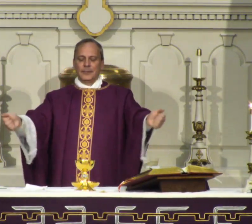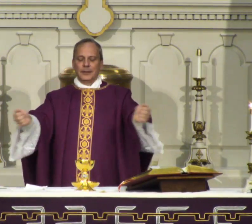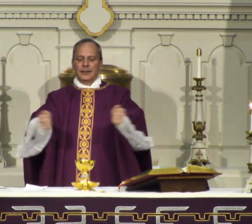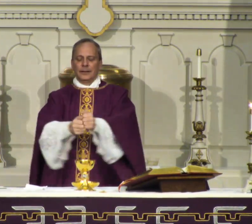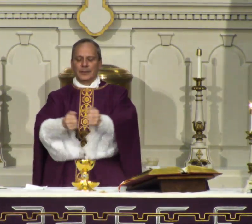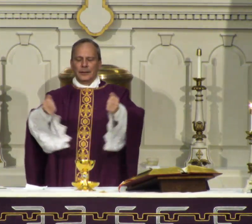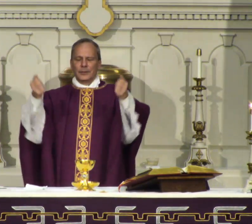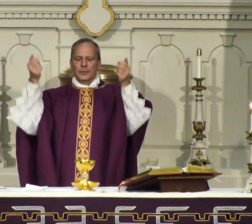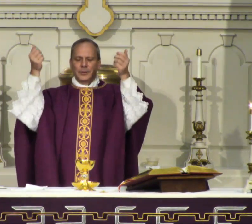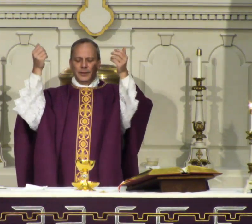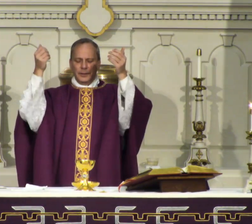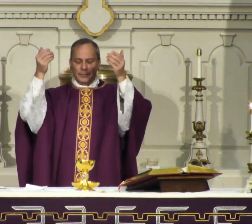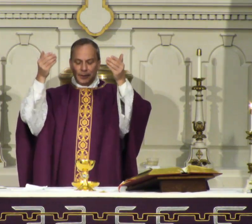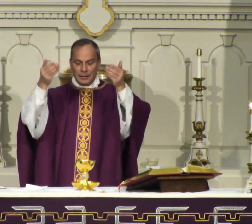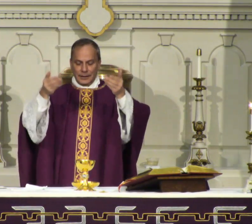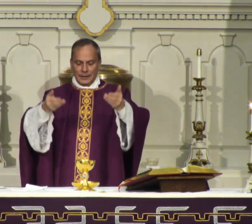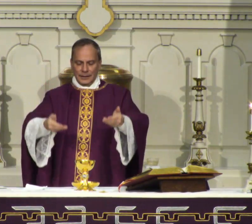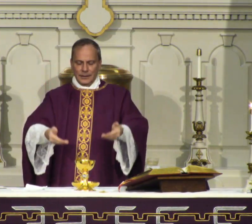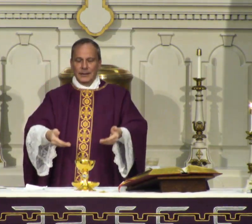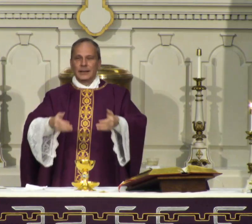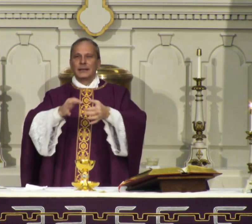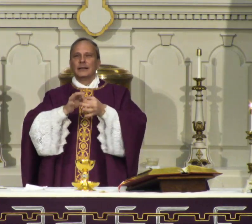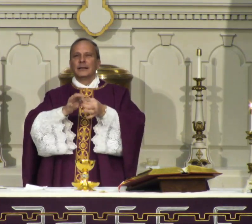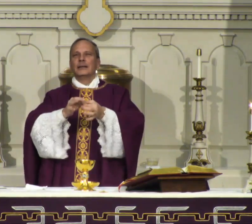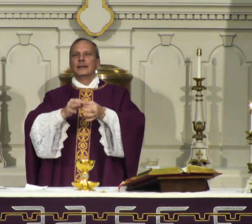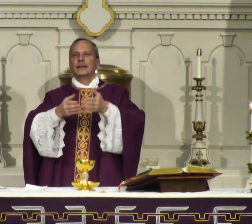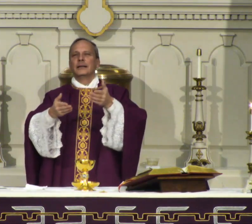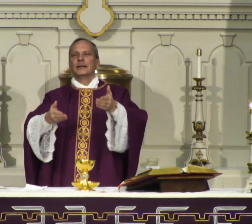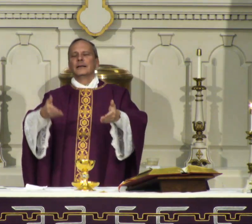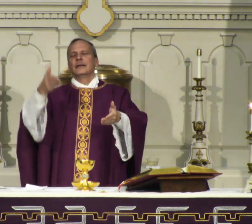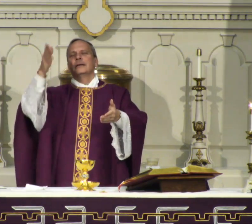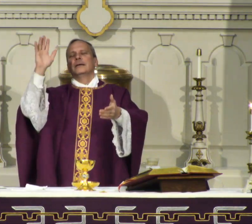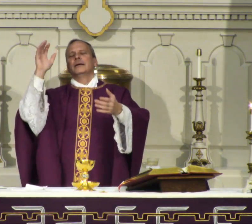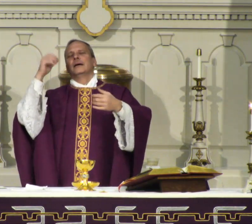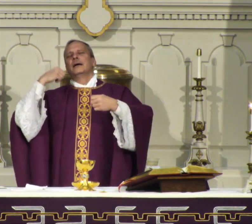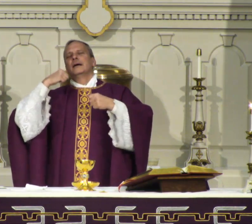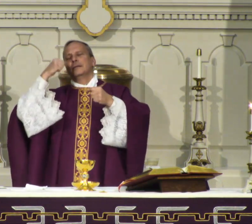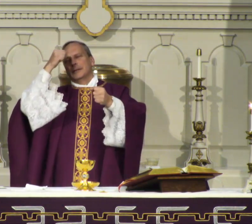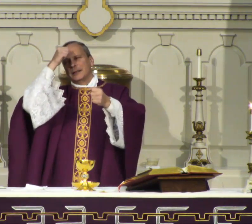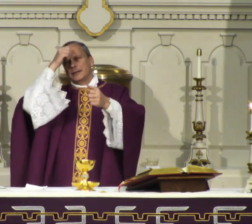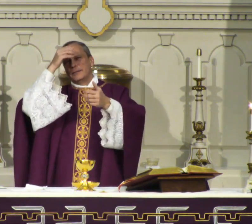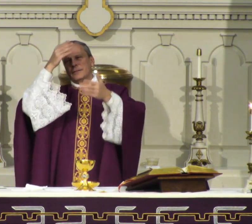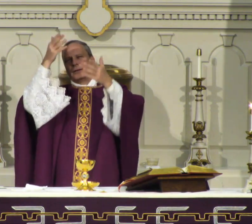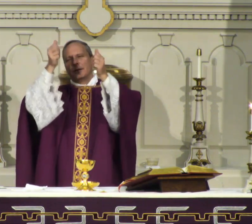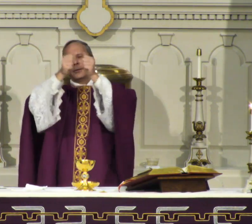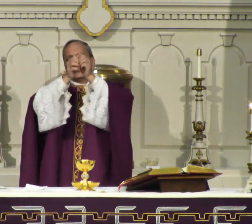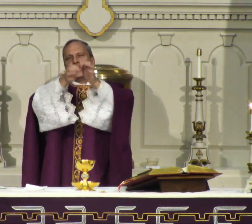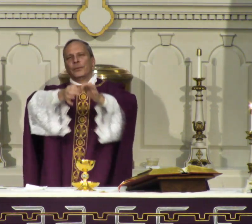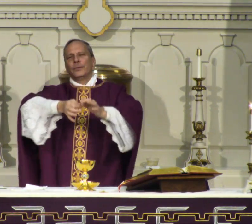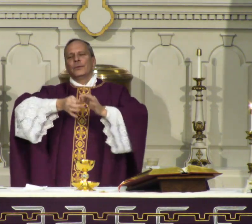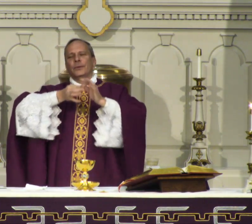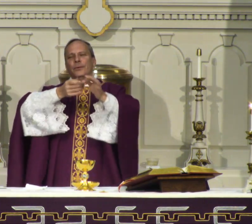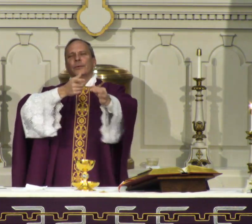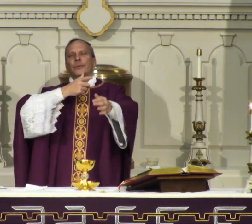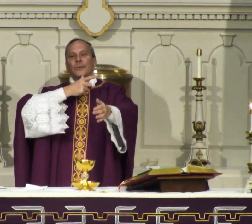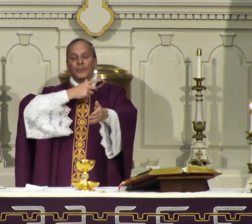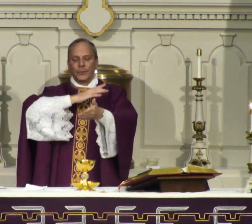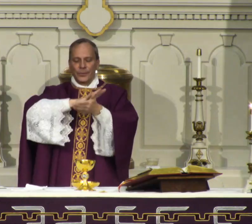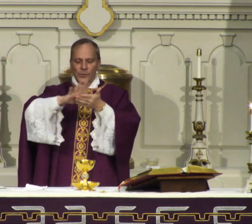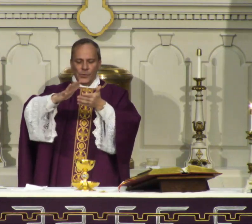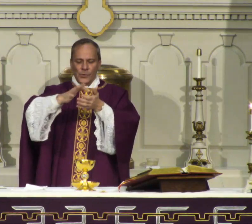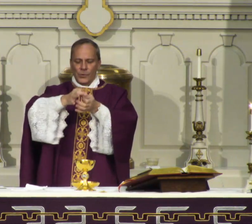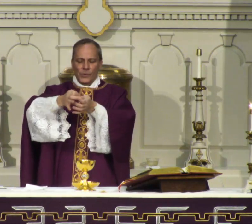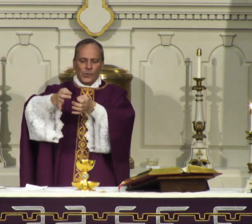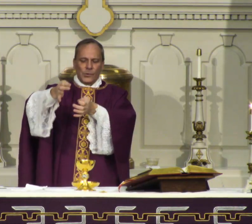Through him and with him and in him, O God, Almighty Father, in the